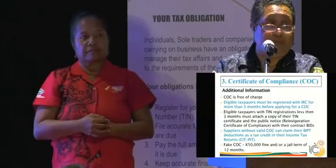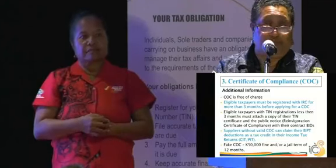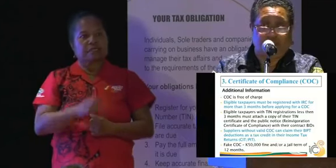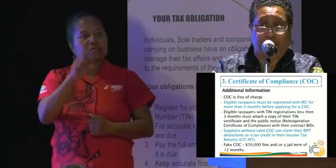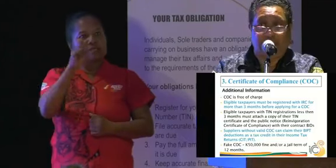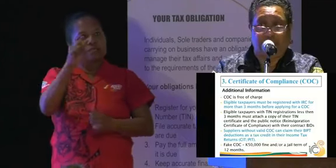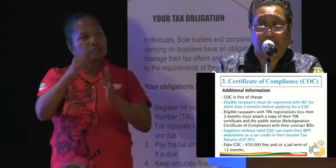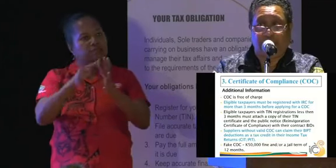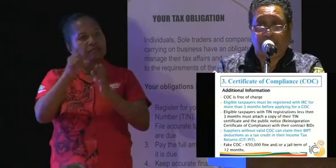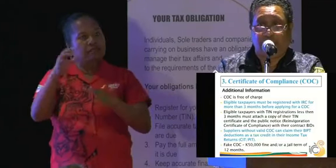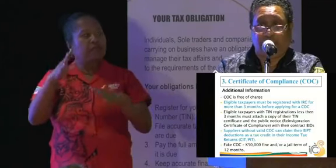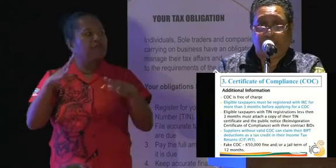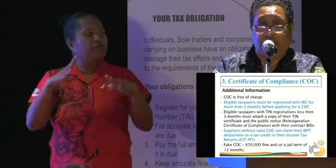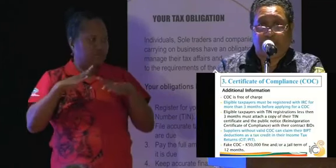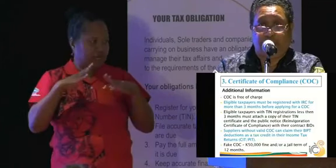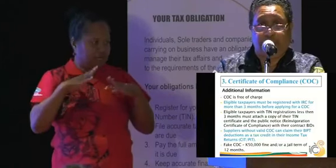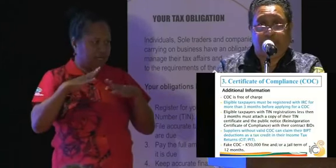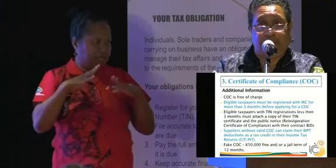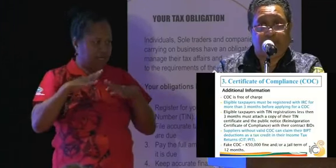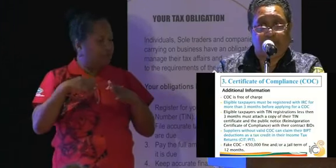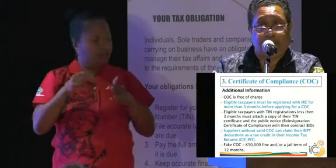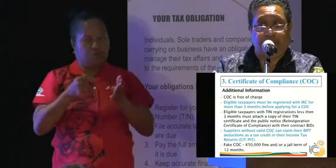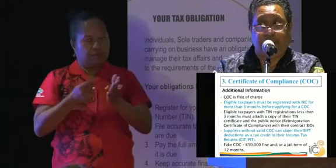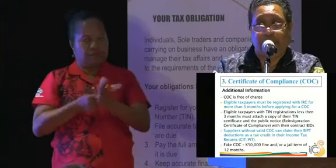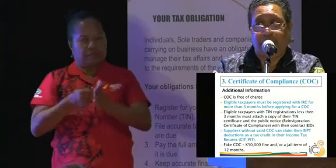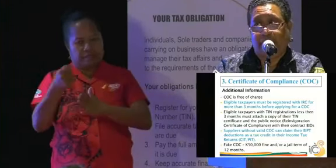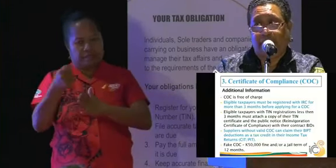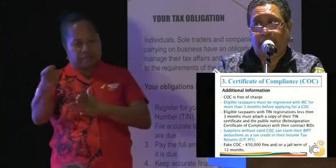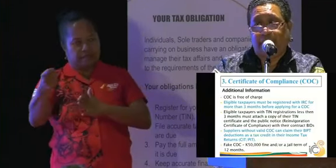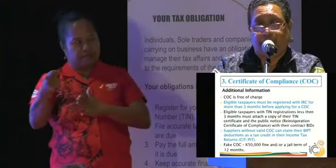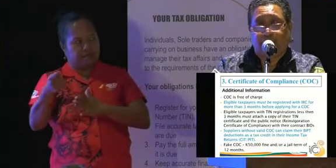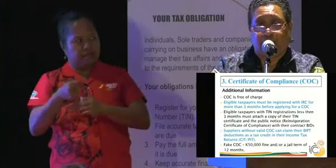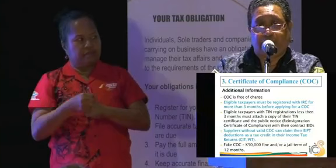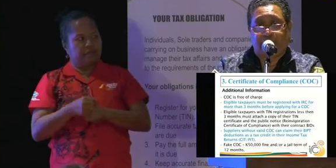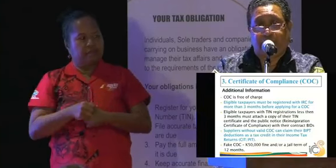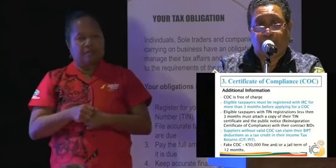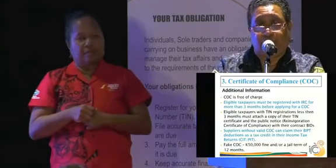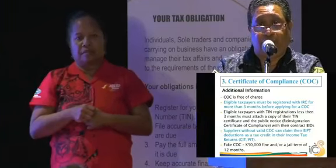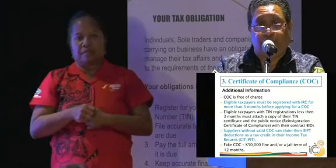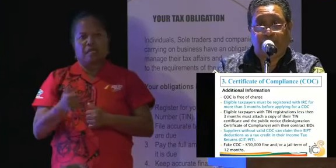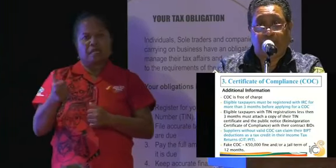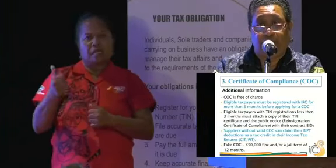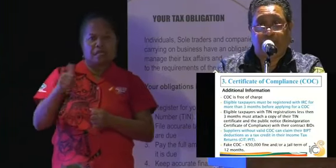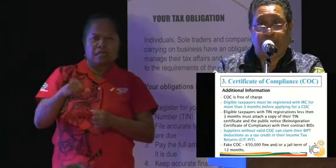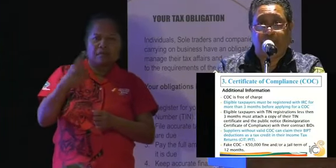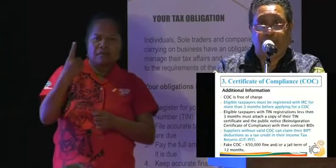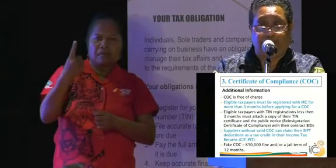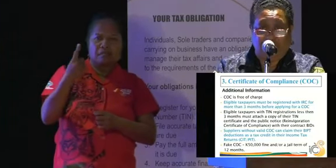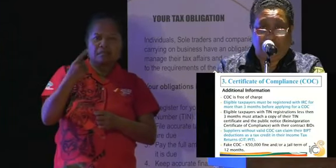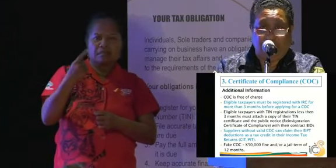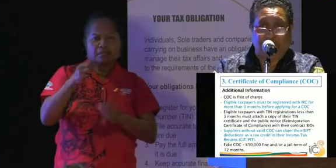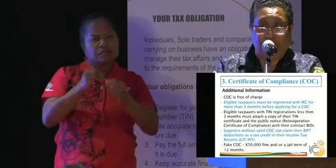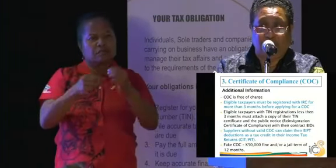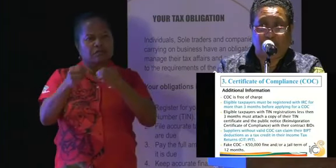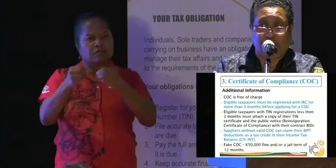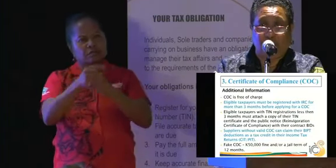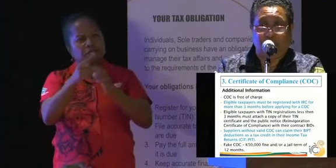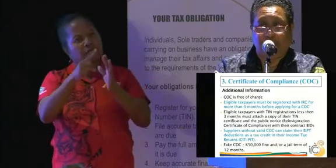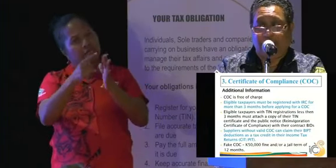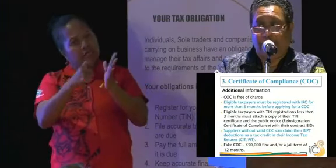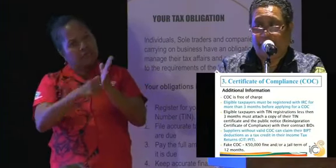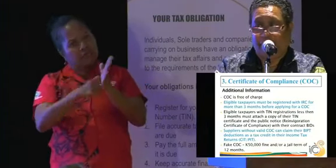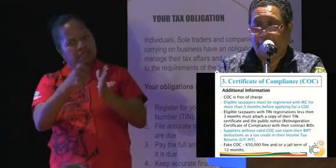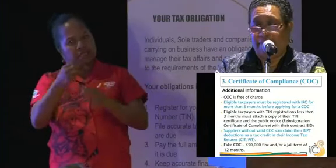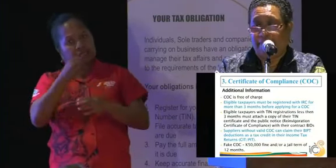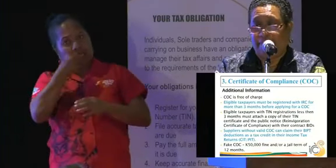COC is free of charge. Okay, if anybody charges you for COC, you must report them to